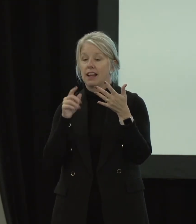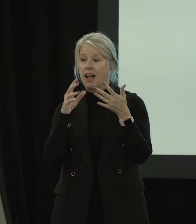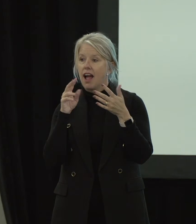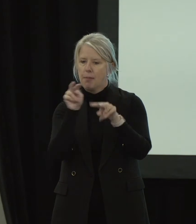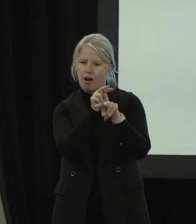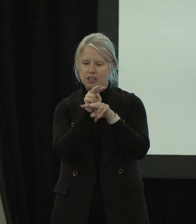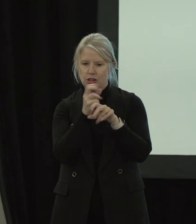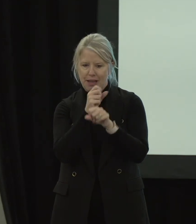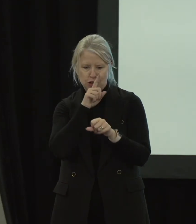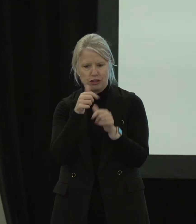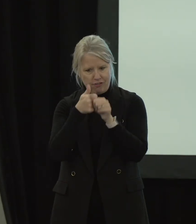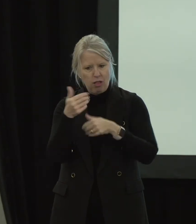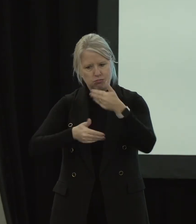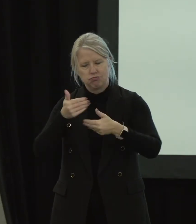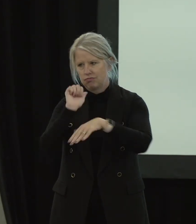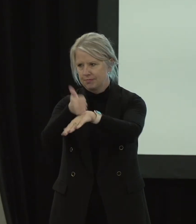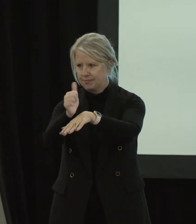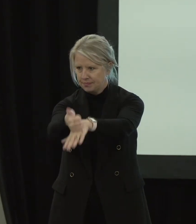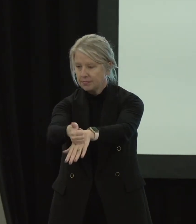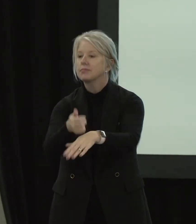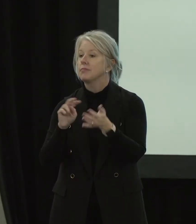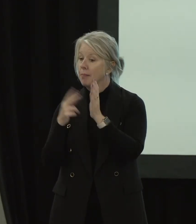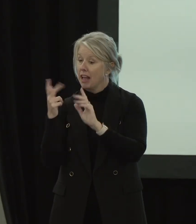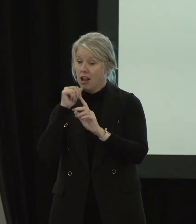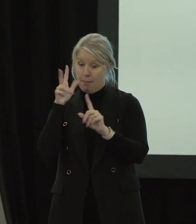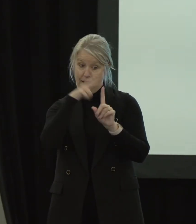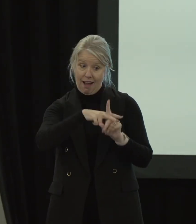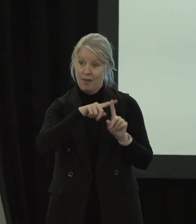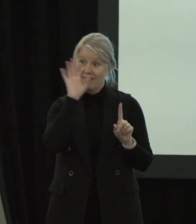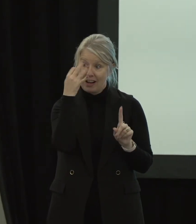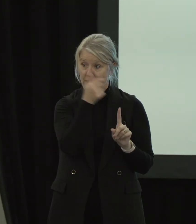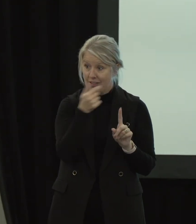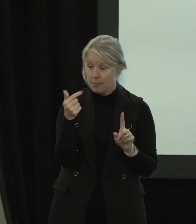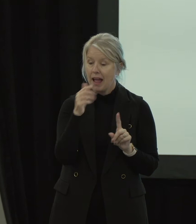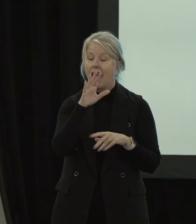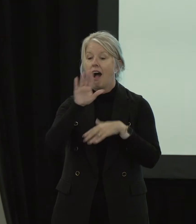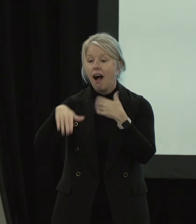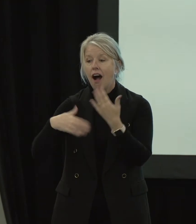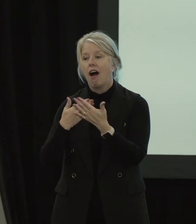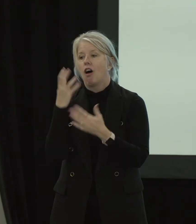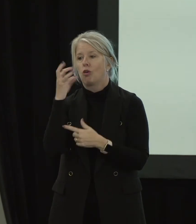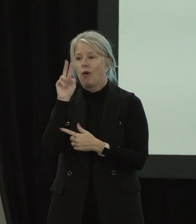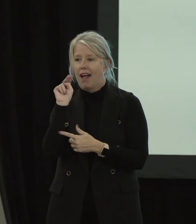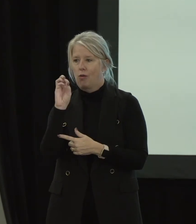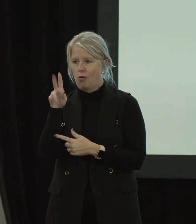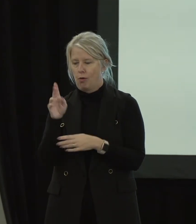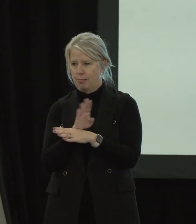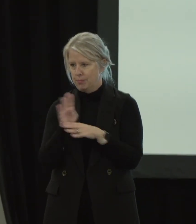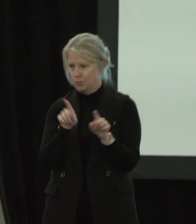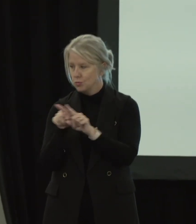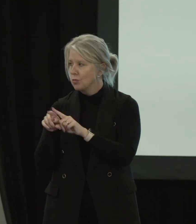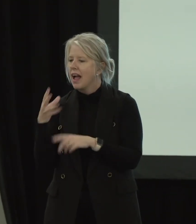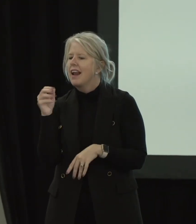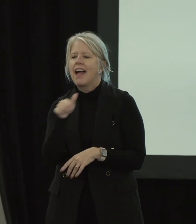monitoring implementation. It would apply to the Government of Canada and all Crown corporations, as well as the